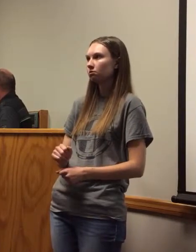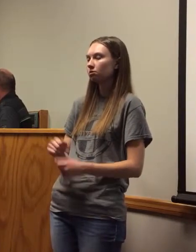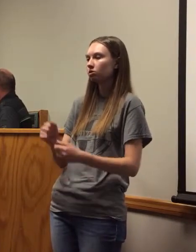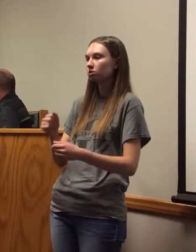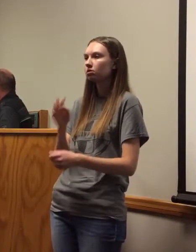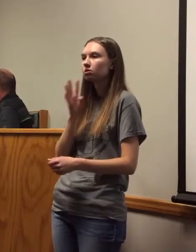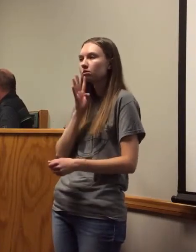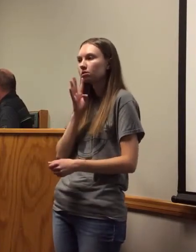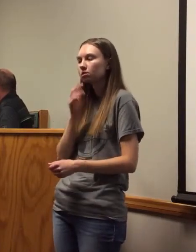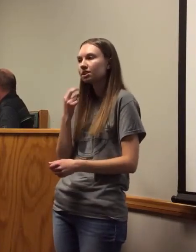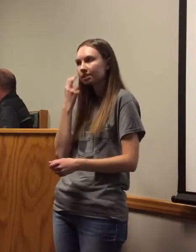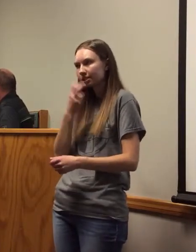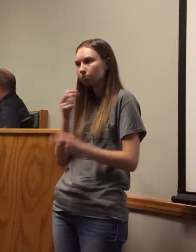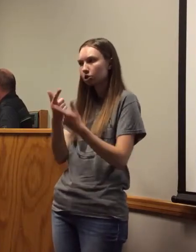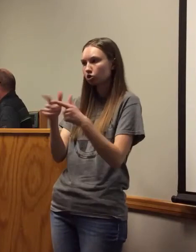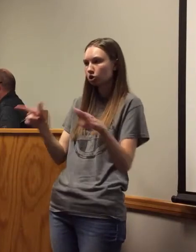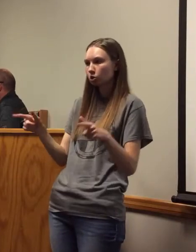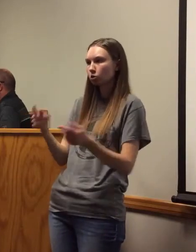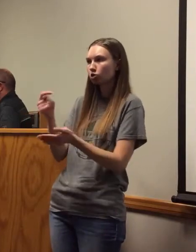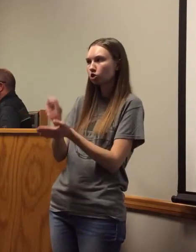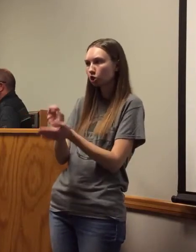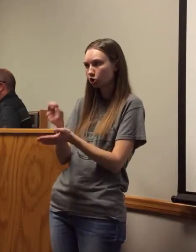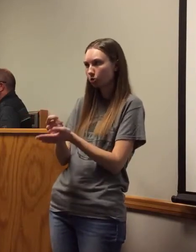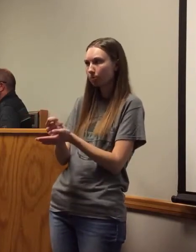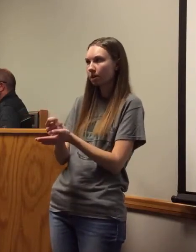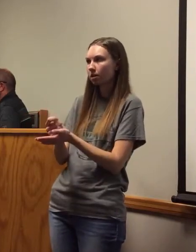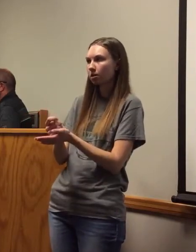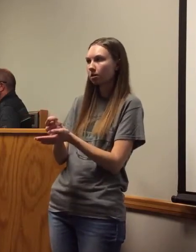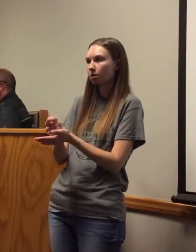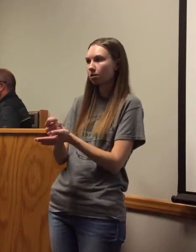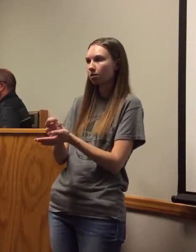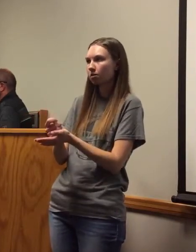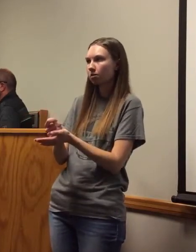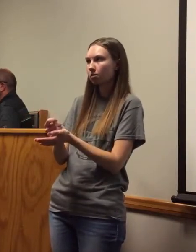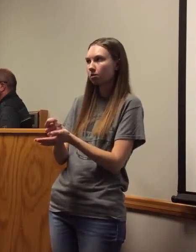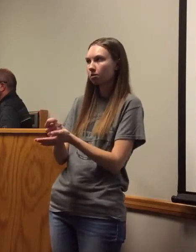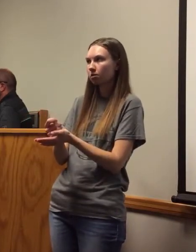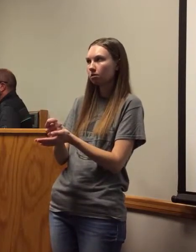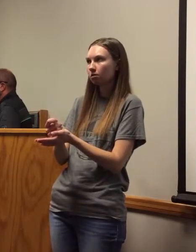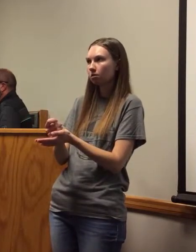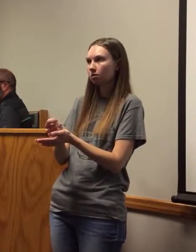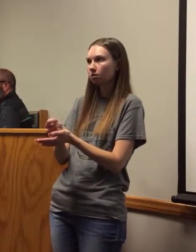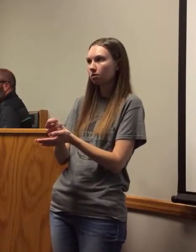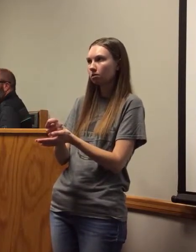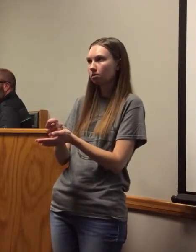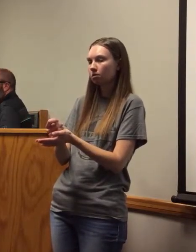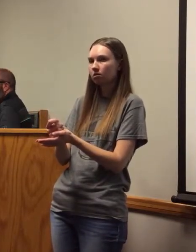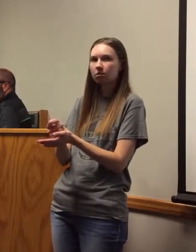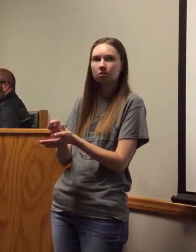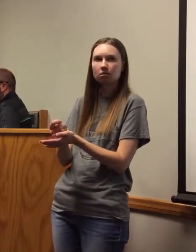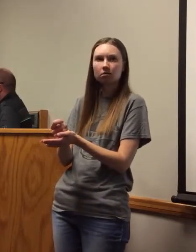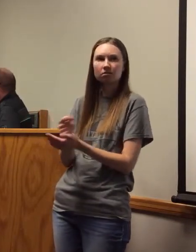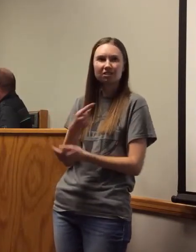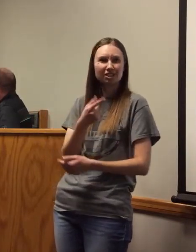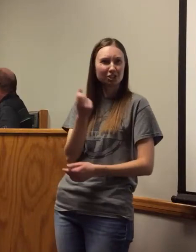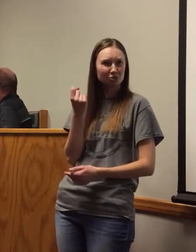therapy, or education, also need that education component because